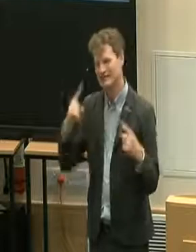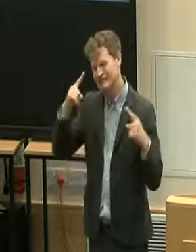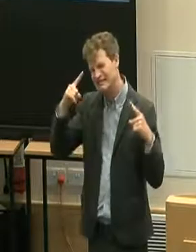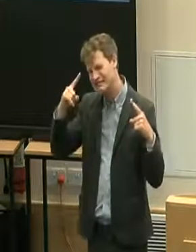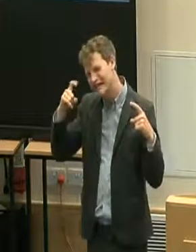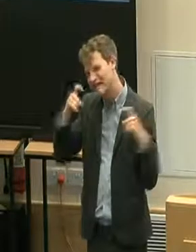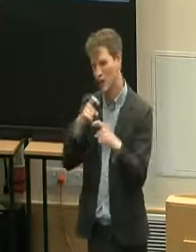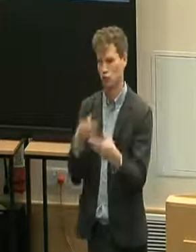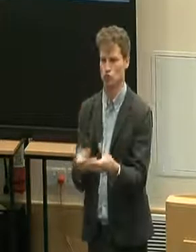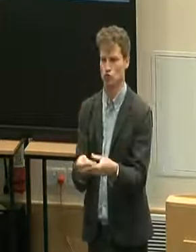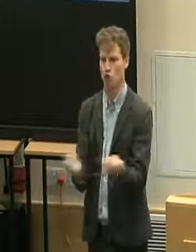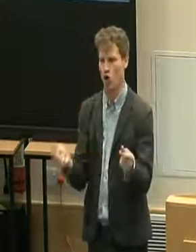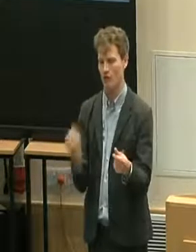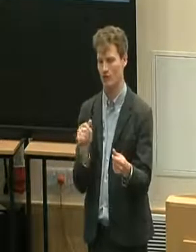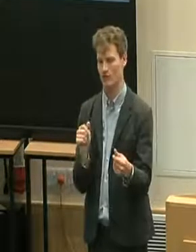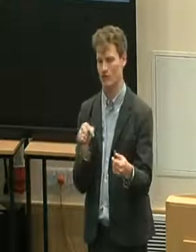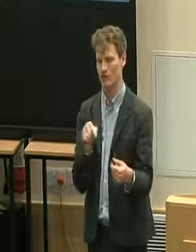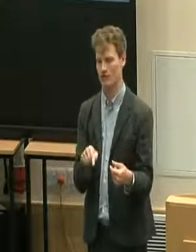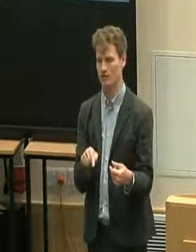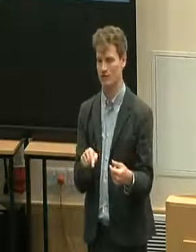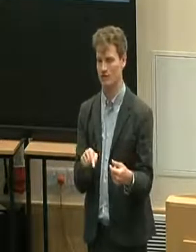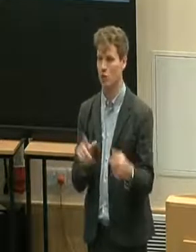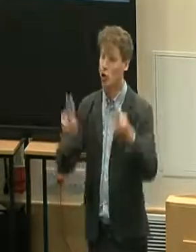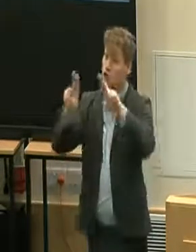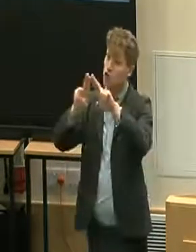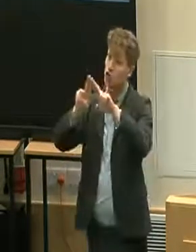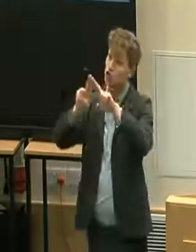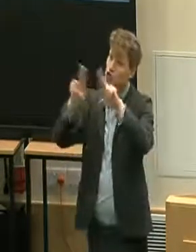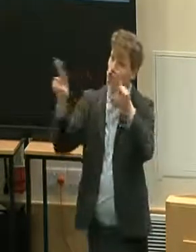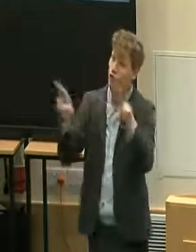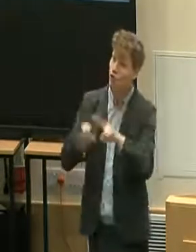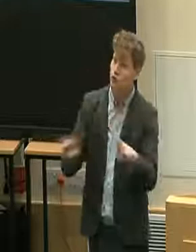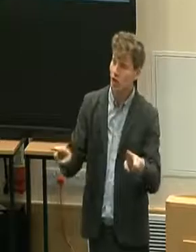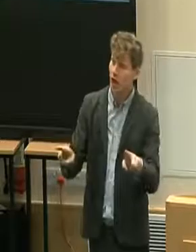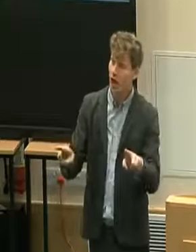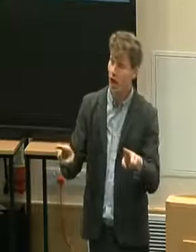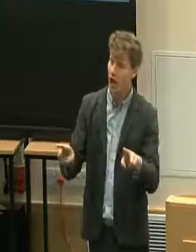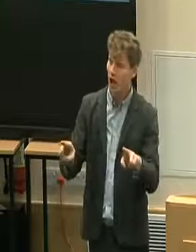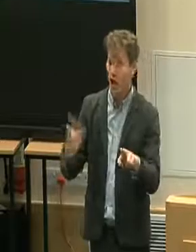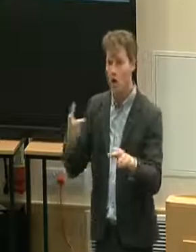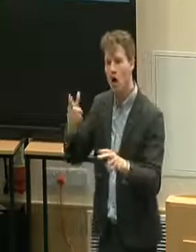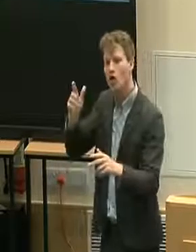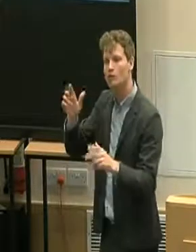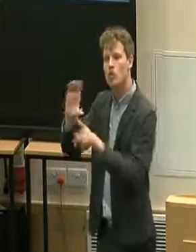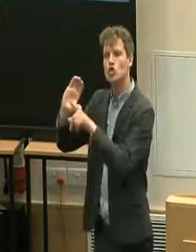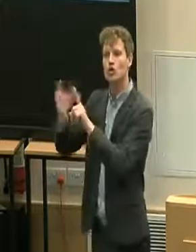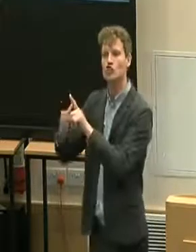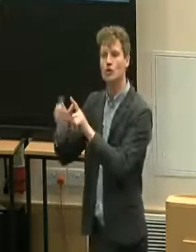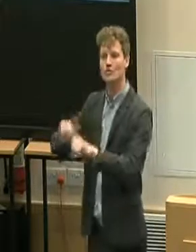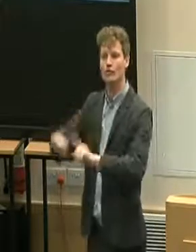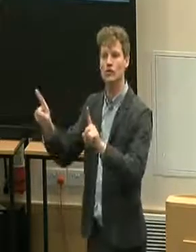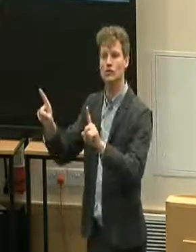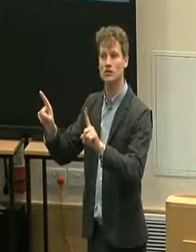Does universalism conflict with respect for cultural differences? In Canada, my country,